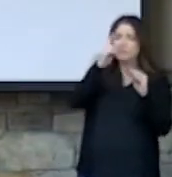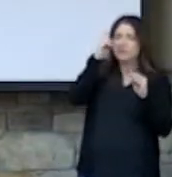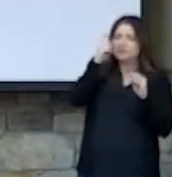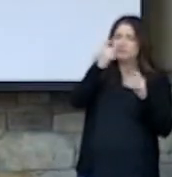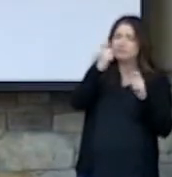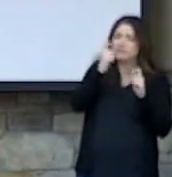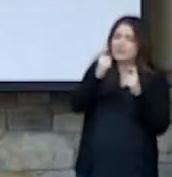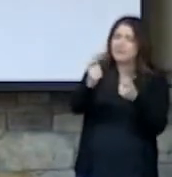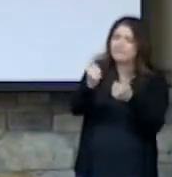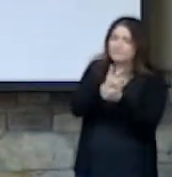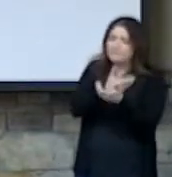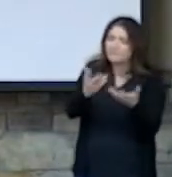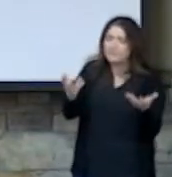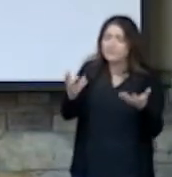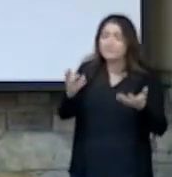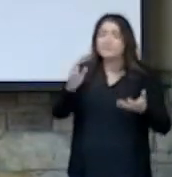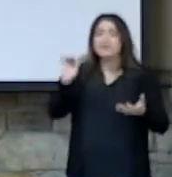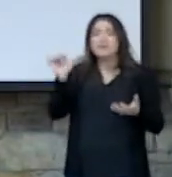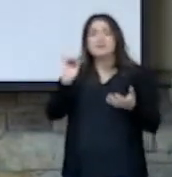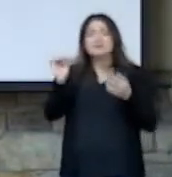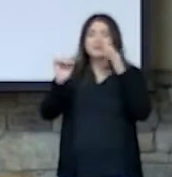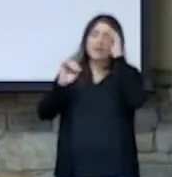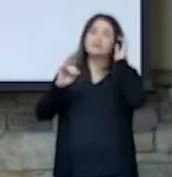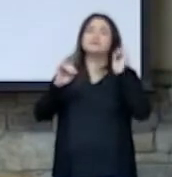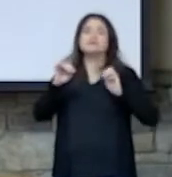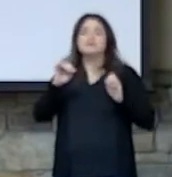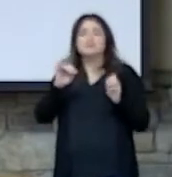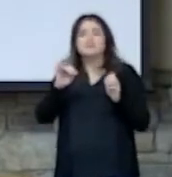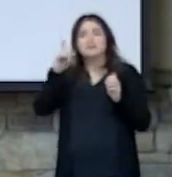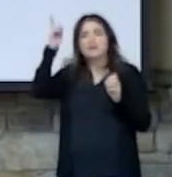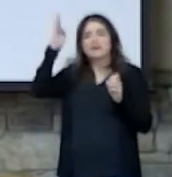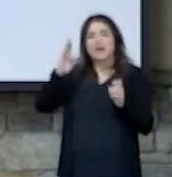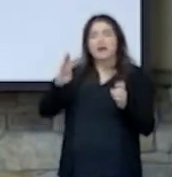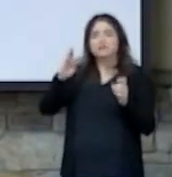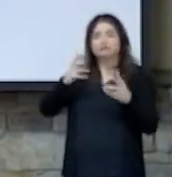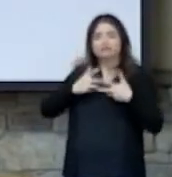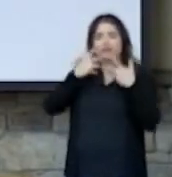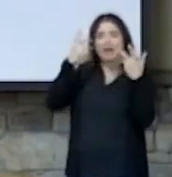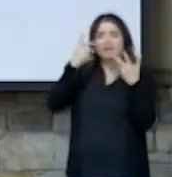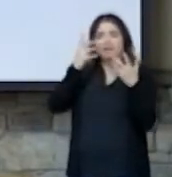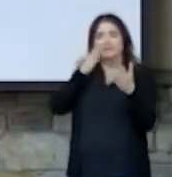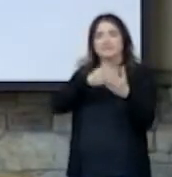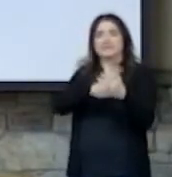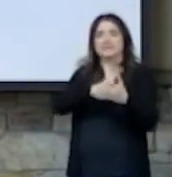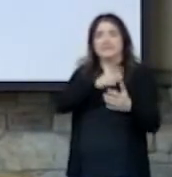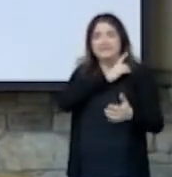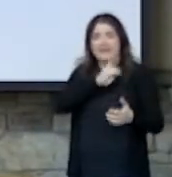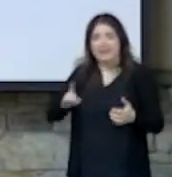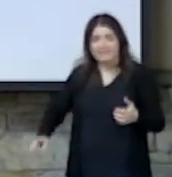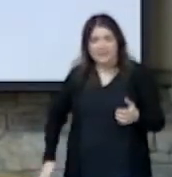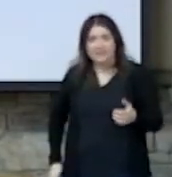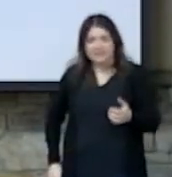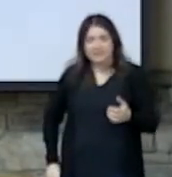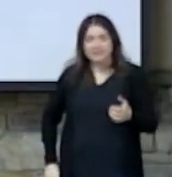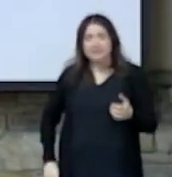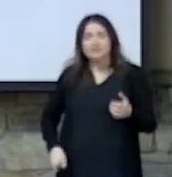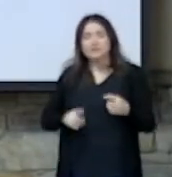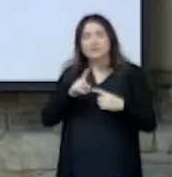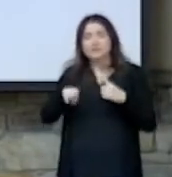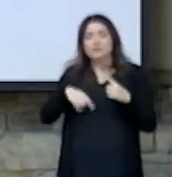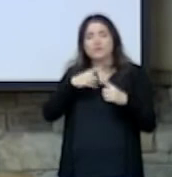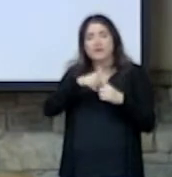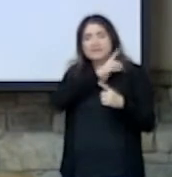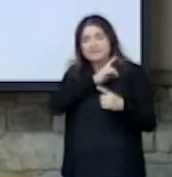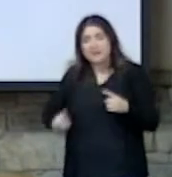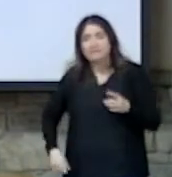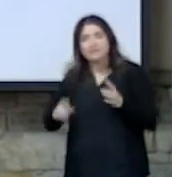had taken the census that God disapproved of and God's wrath was against David. At the end of the chapter, David